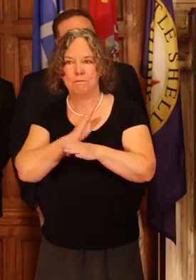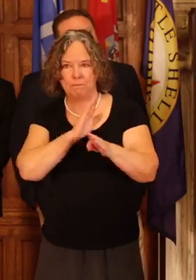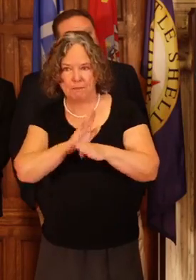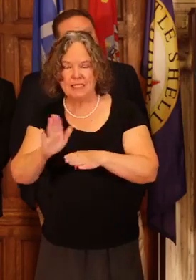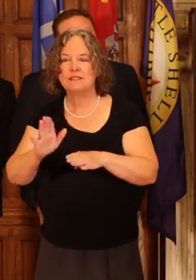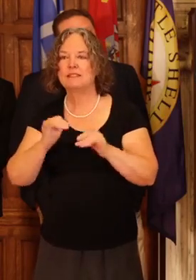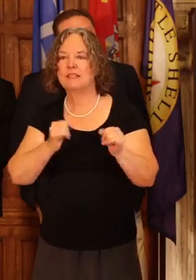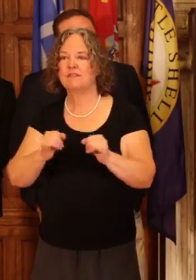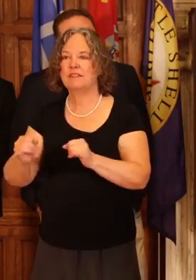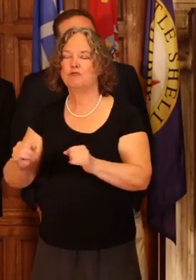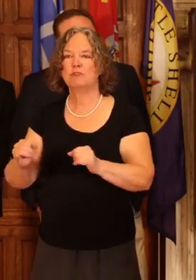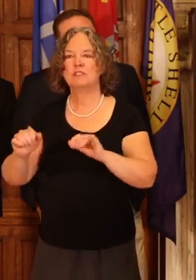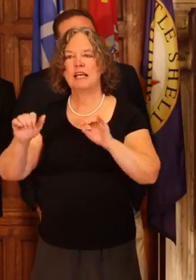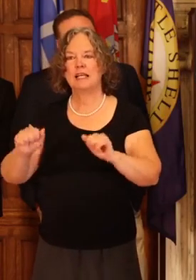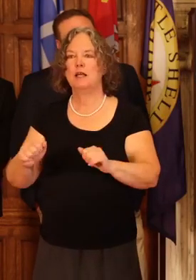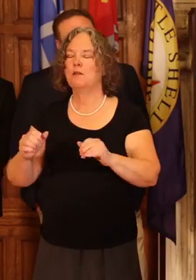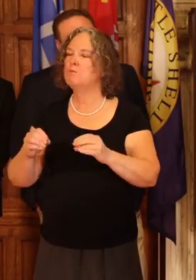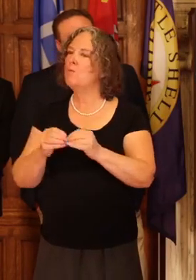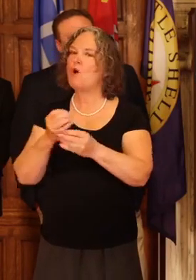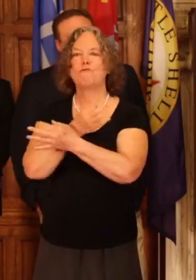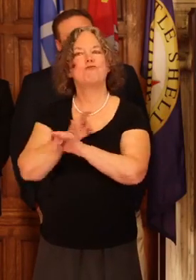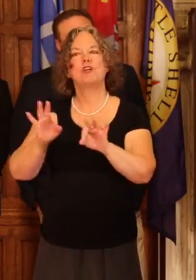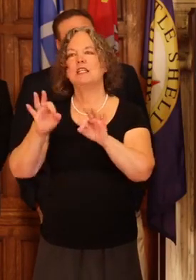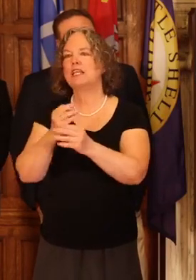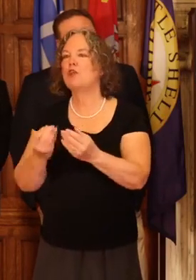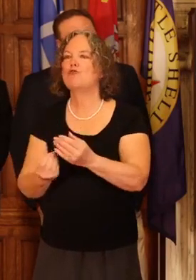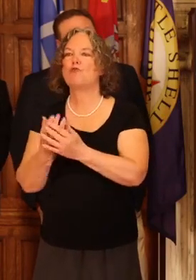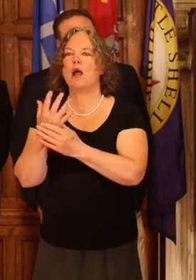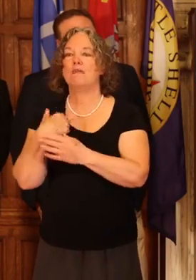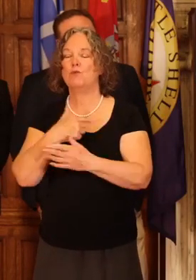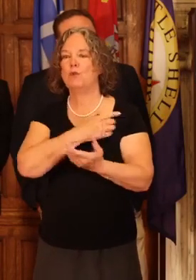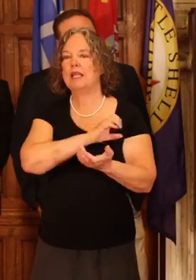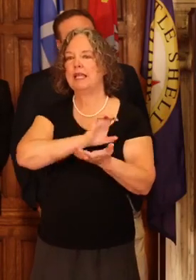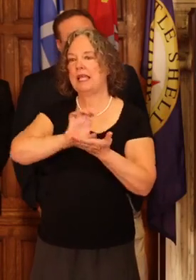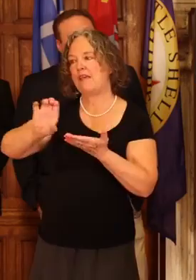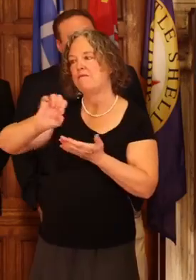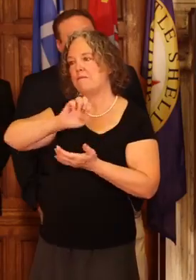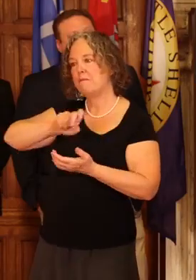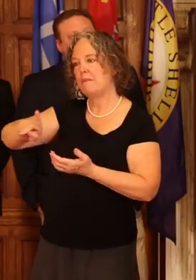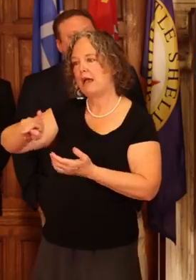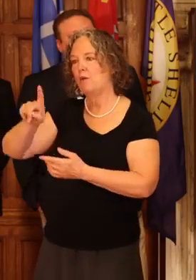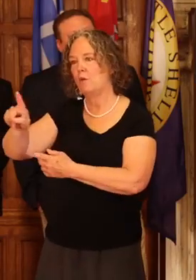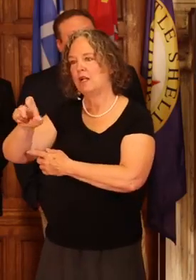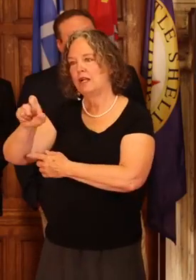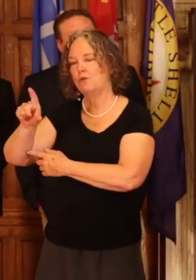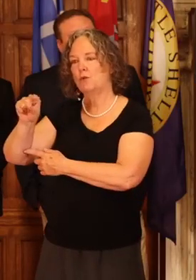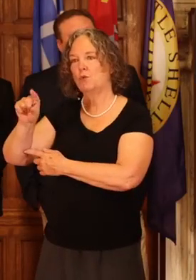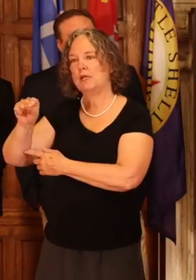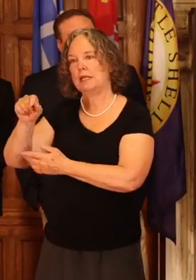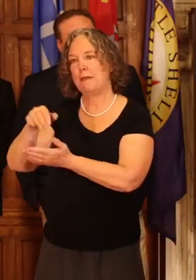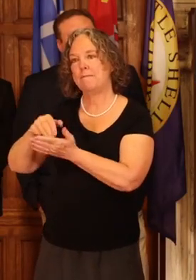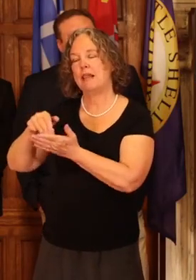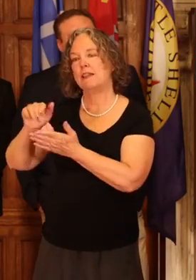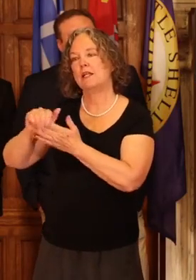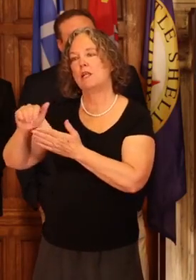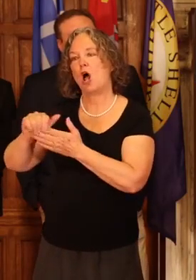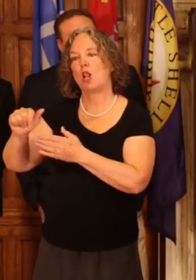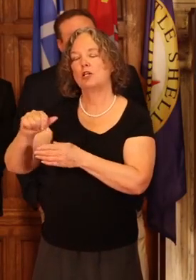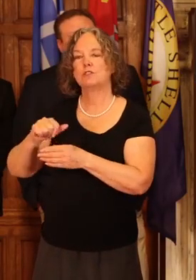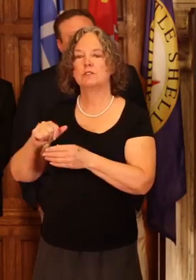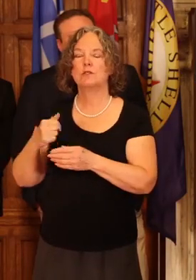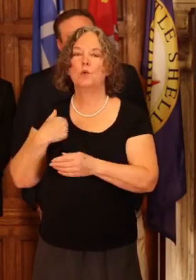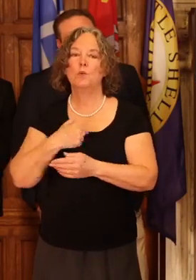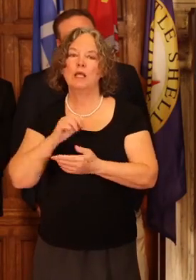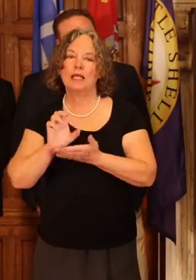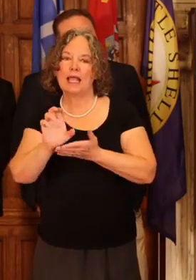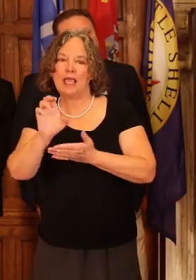more freedom to thrive. We gave $120 million back to the taxpayers and simplified our tax code. We gave more